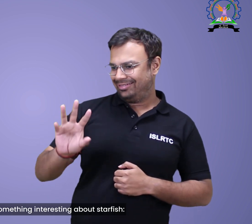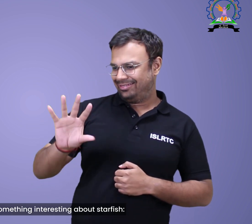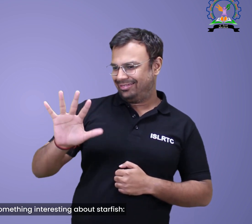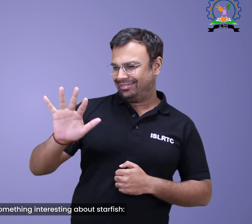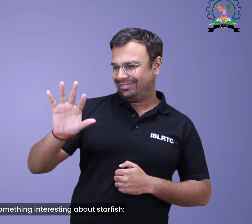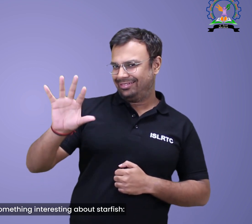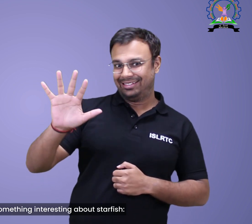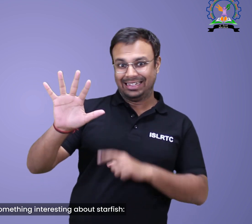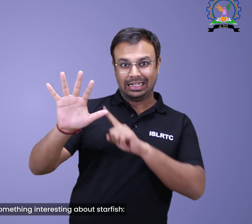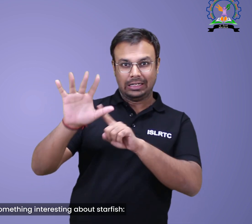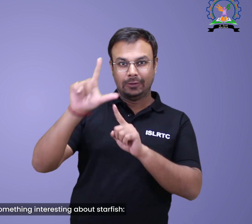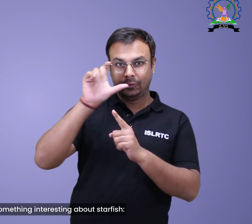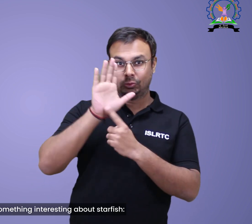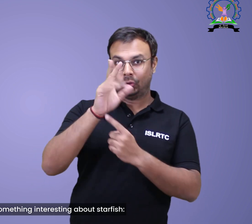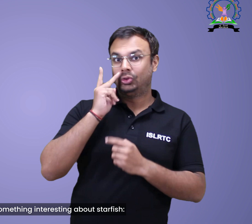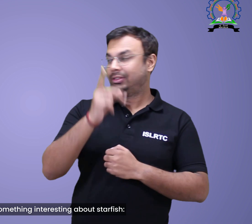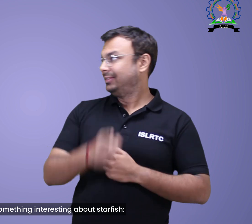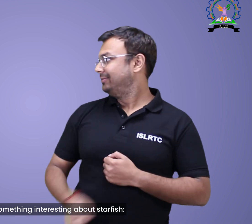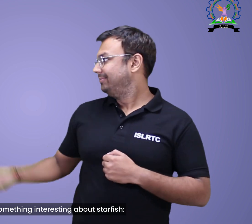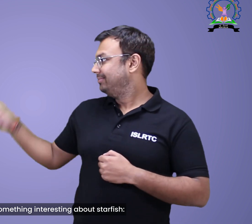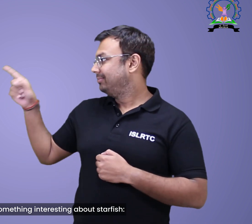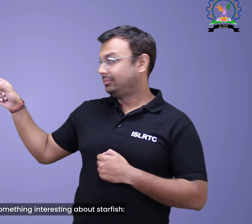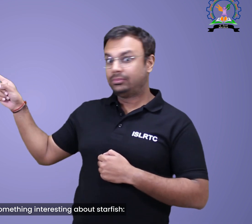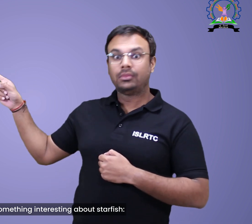Let me tell you something interesting about starfish.